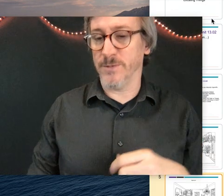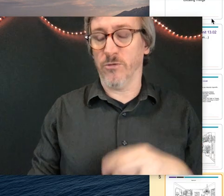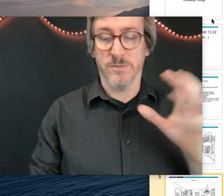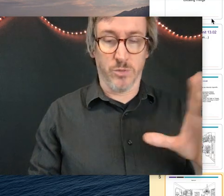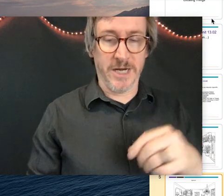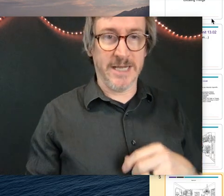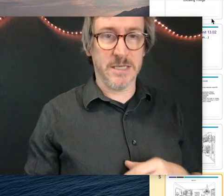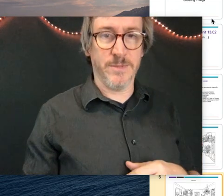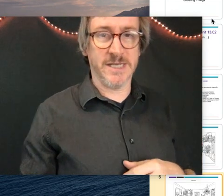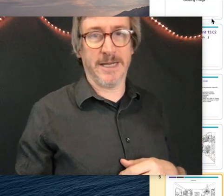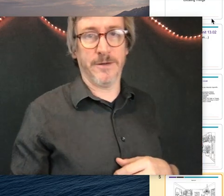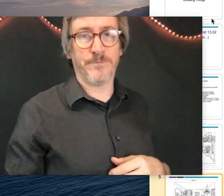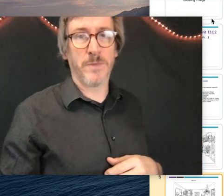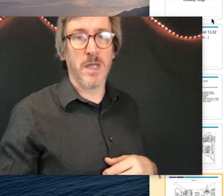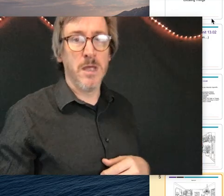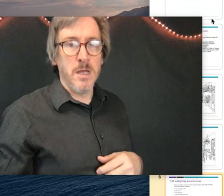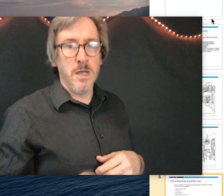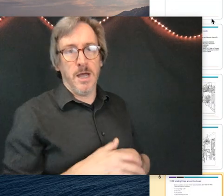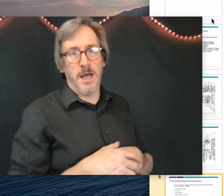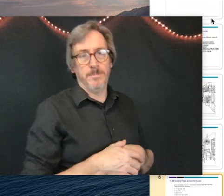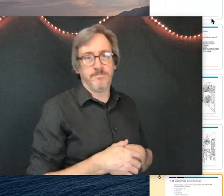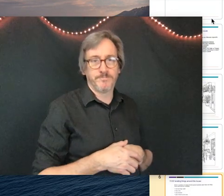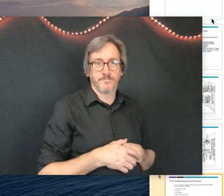questions about rooms. We're going to get to them in a second.